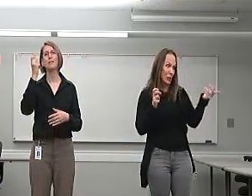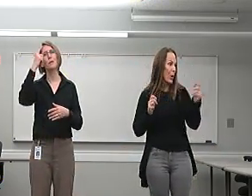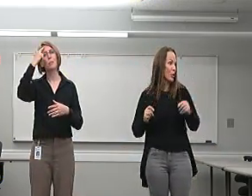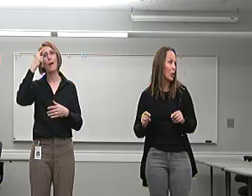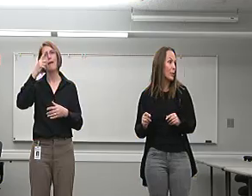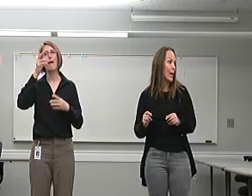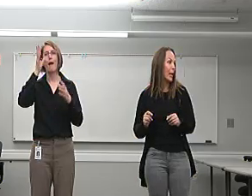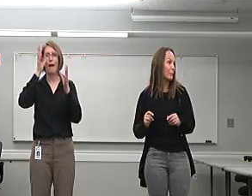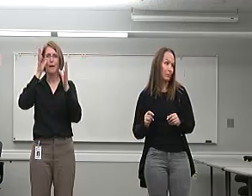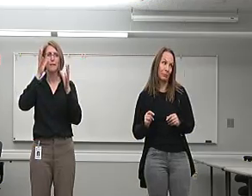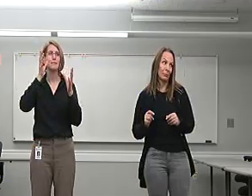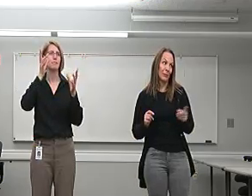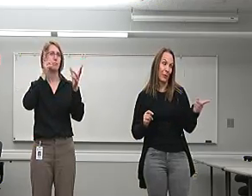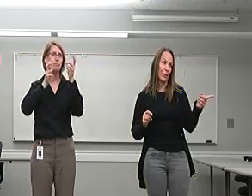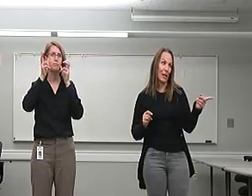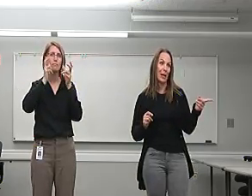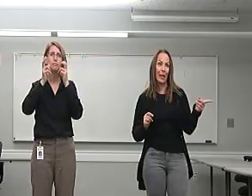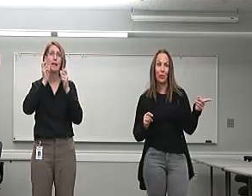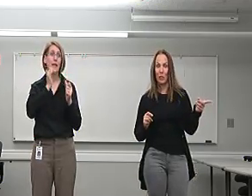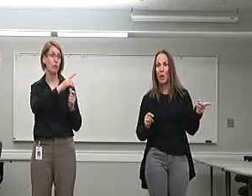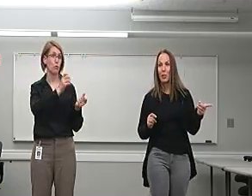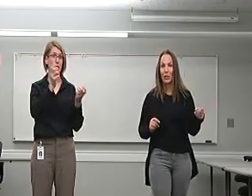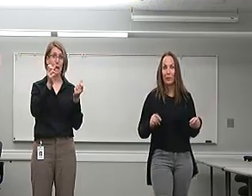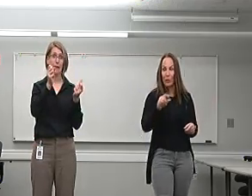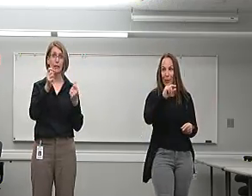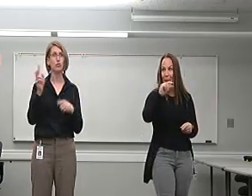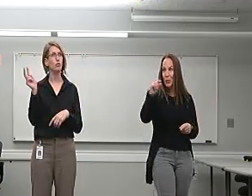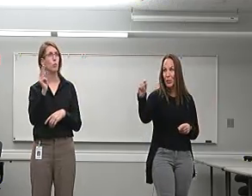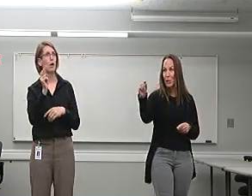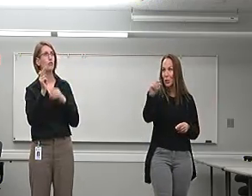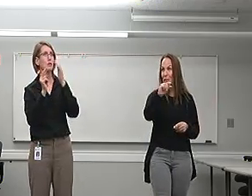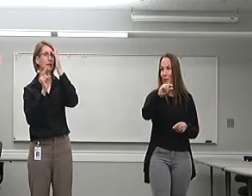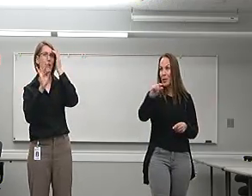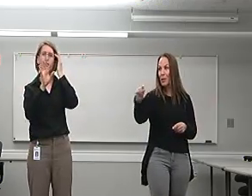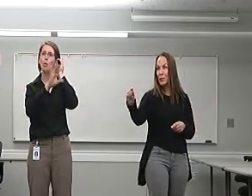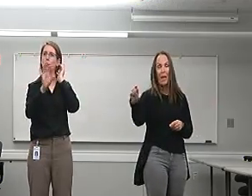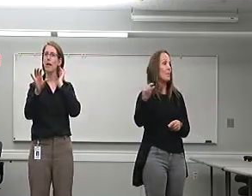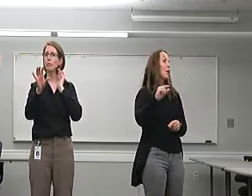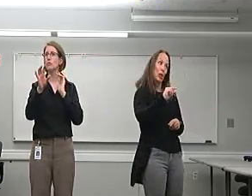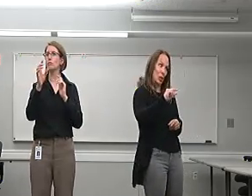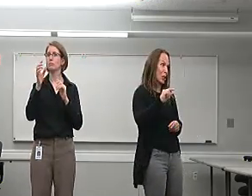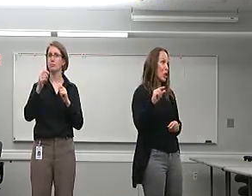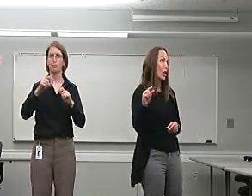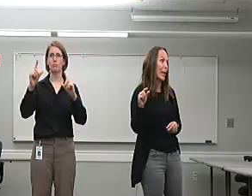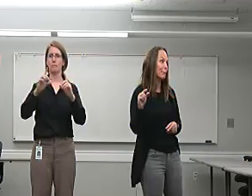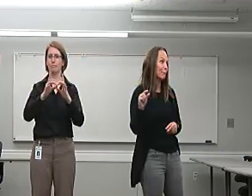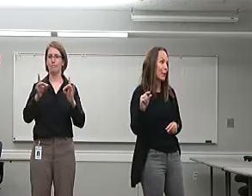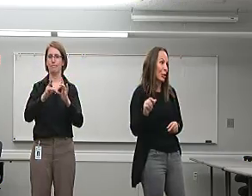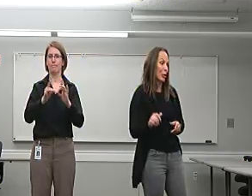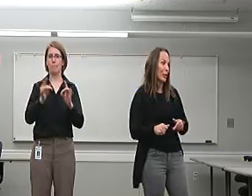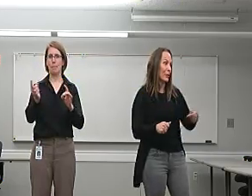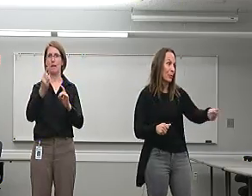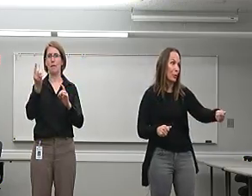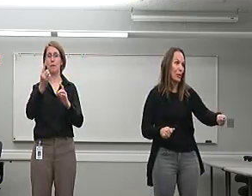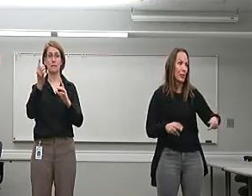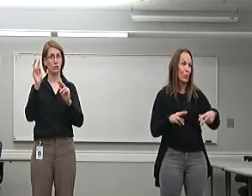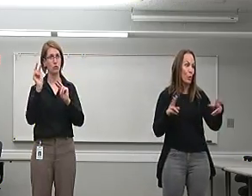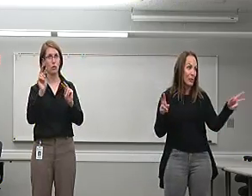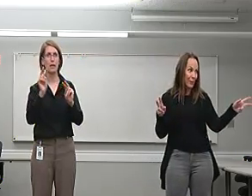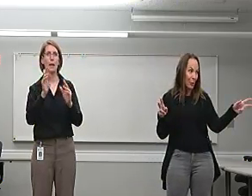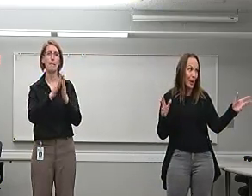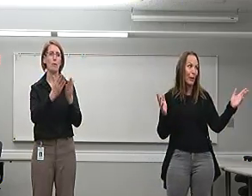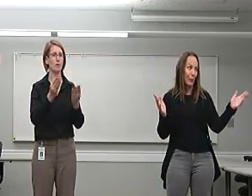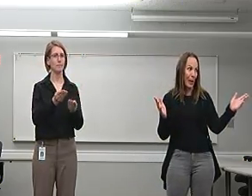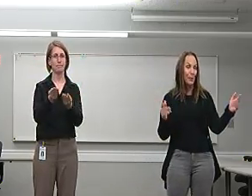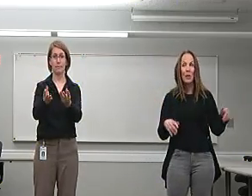sign. If you're signing, she's watching. If you have captions on your TV all the time, she's looking. You're giving her books, there's words everywhere, right?